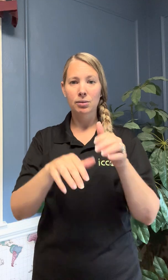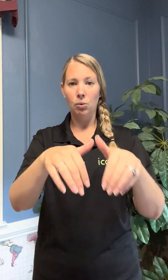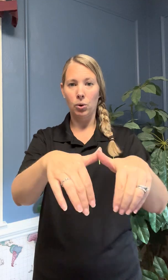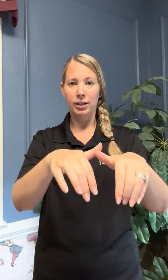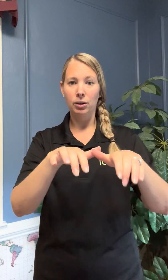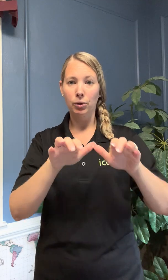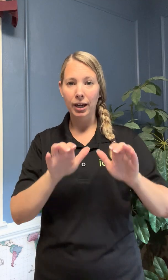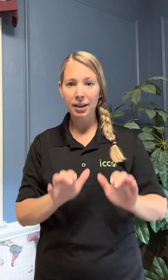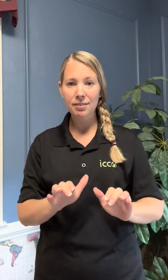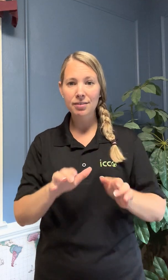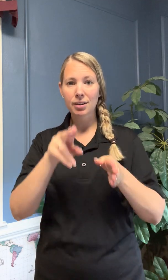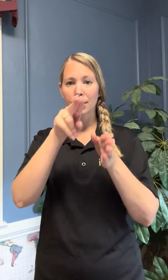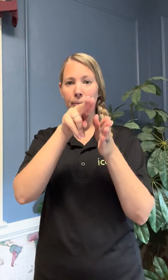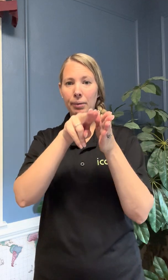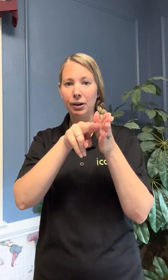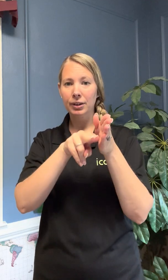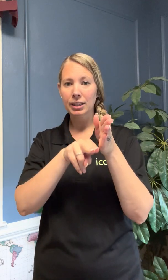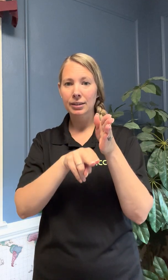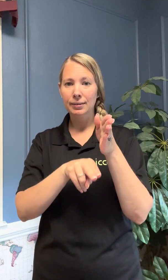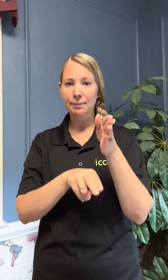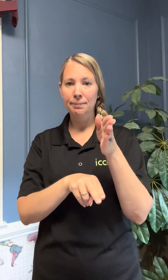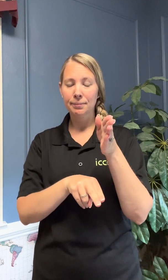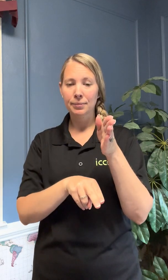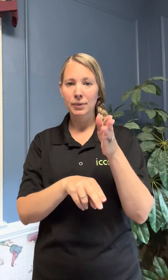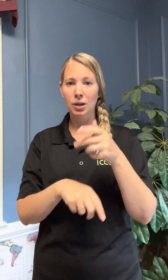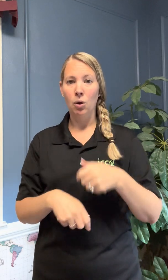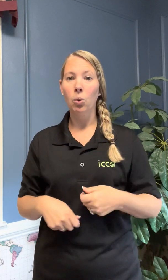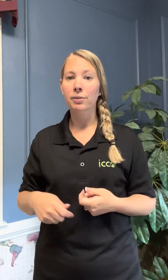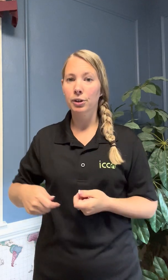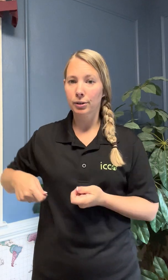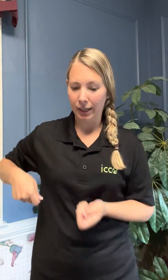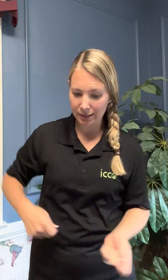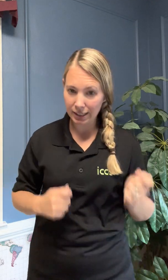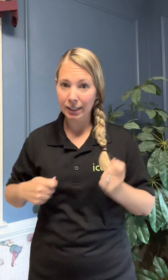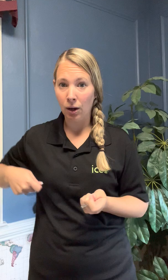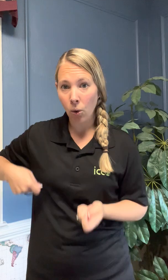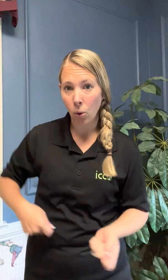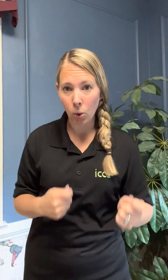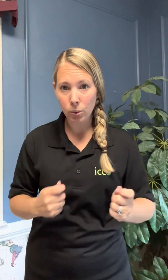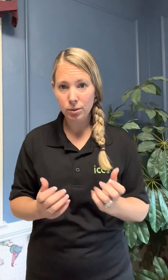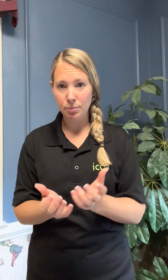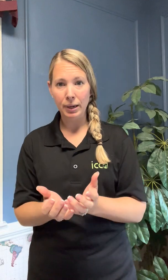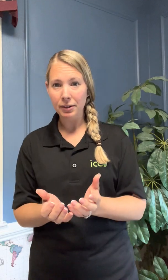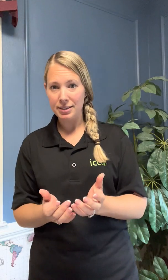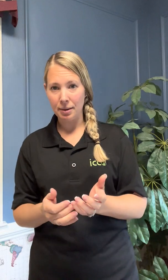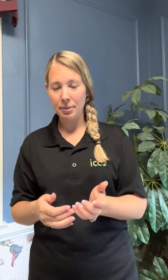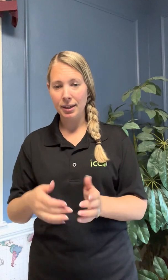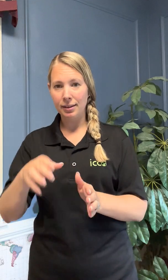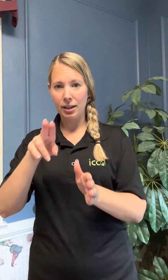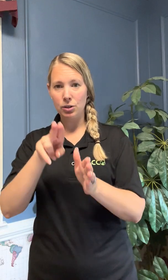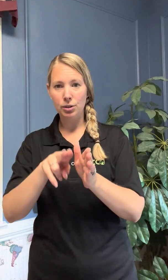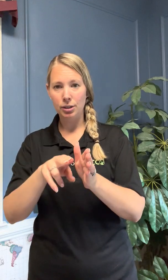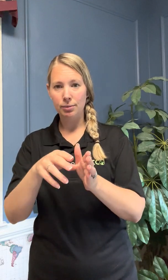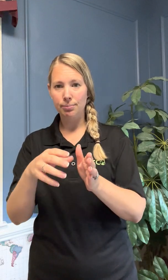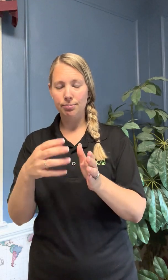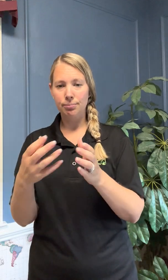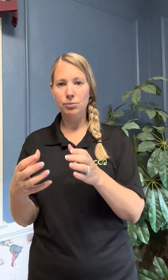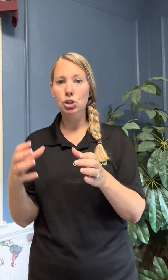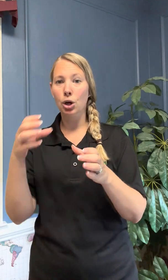or in a grave, bury. Or if you're like digging a hole to bury something, then you could show